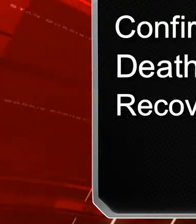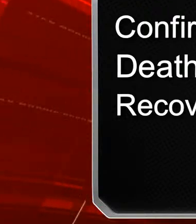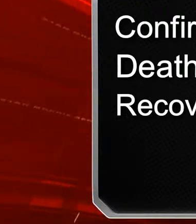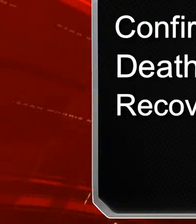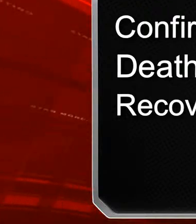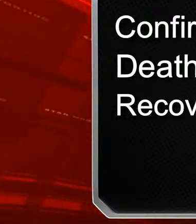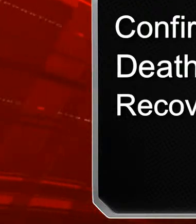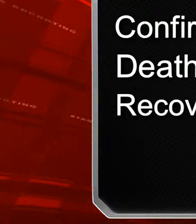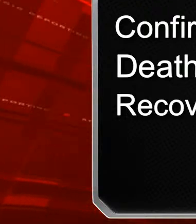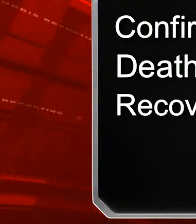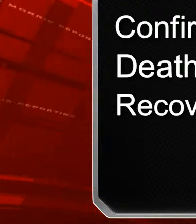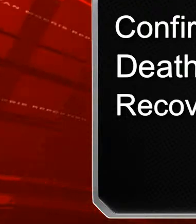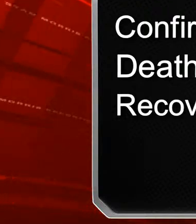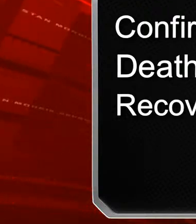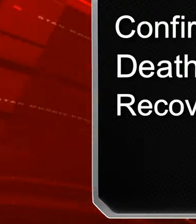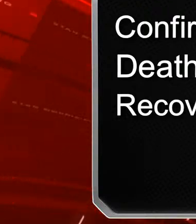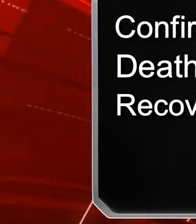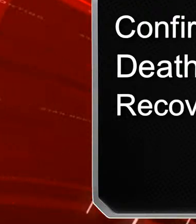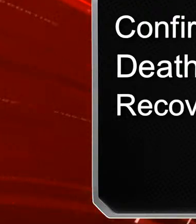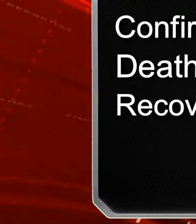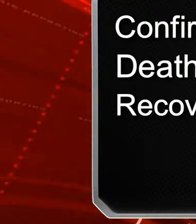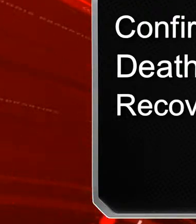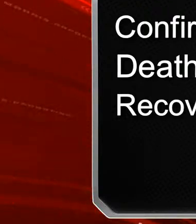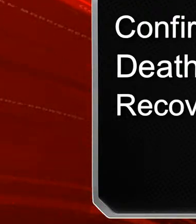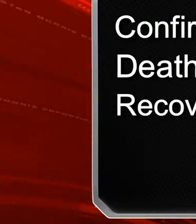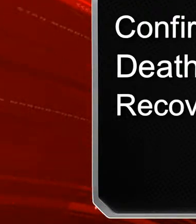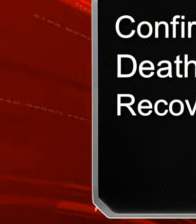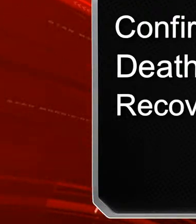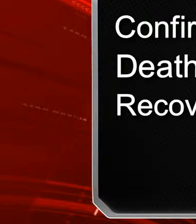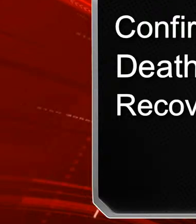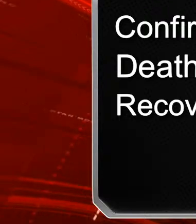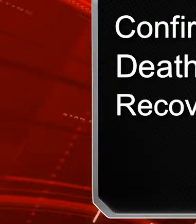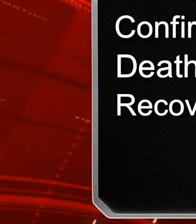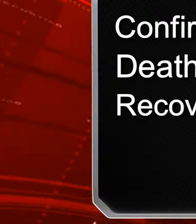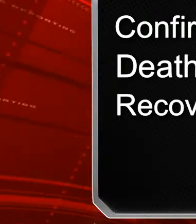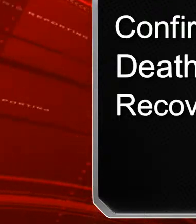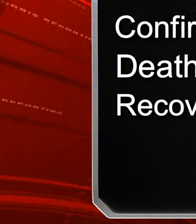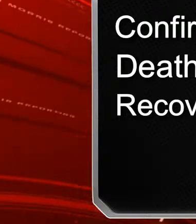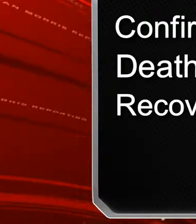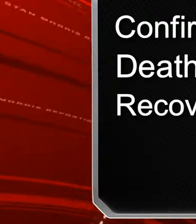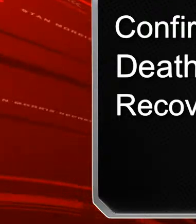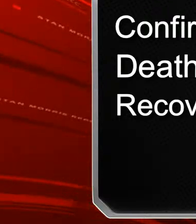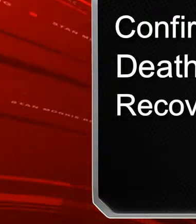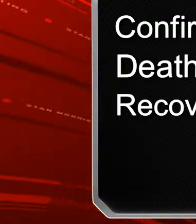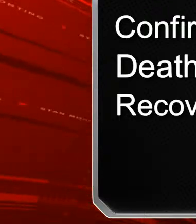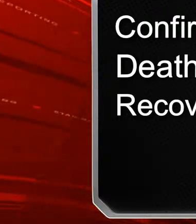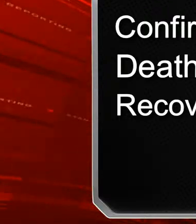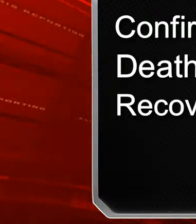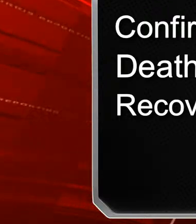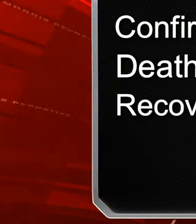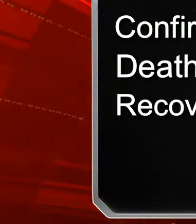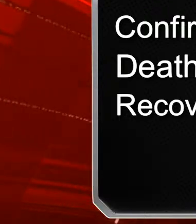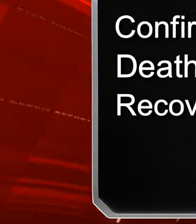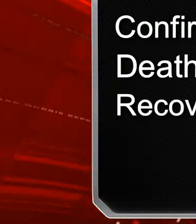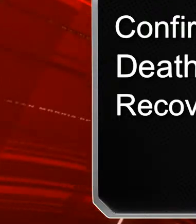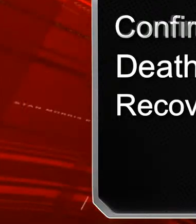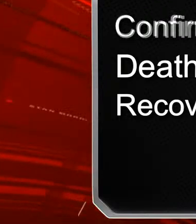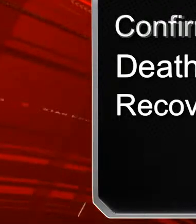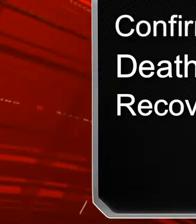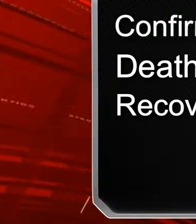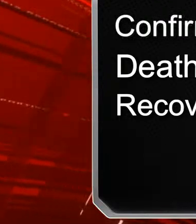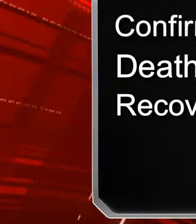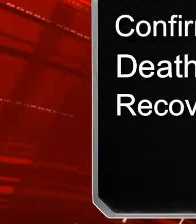685,000 out of that 2.5 minus 125 have recovered. So there are still a significant number of active